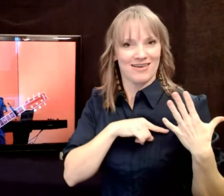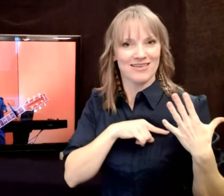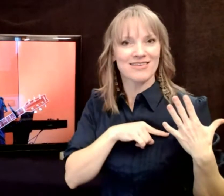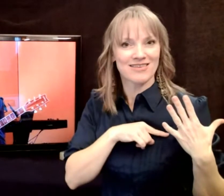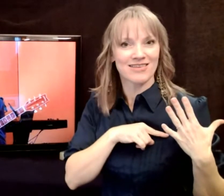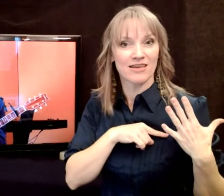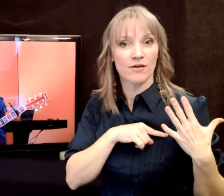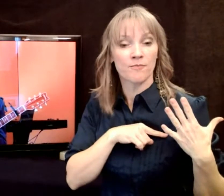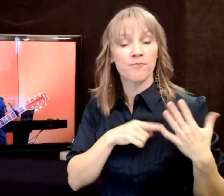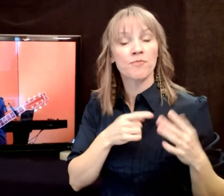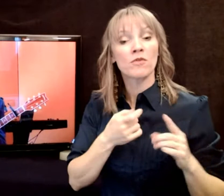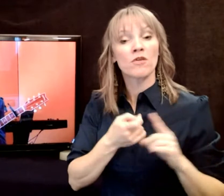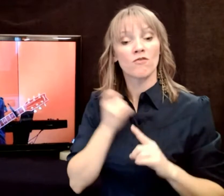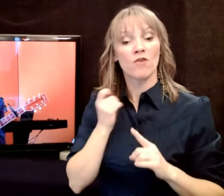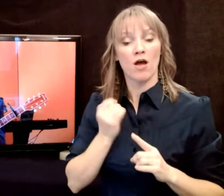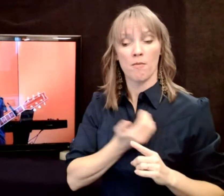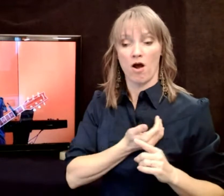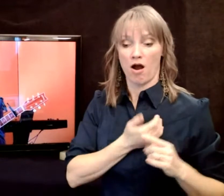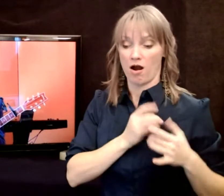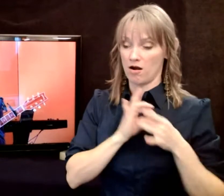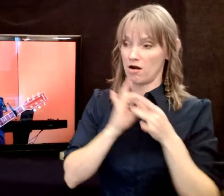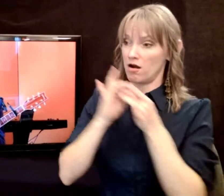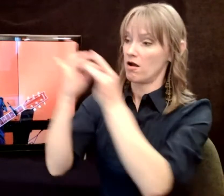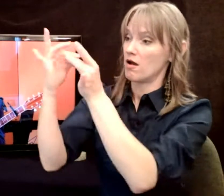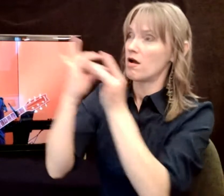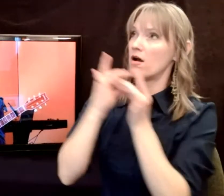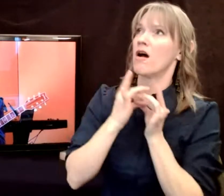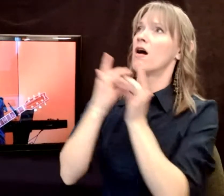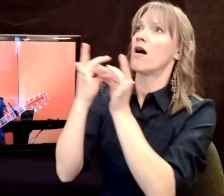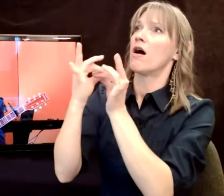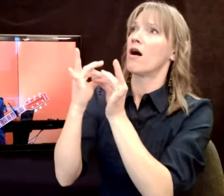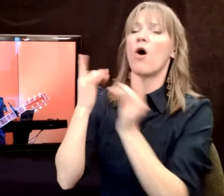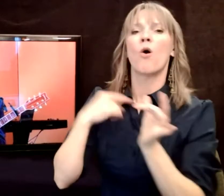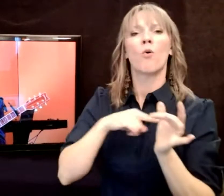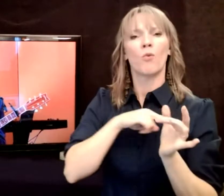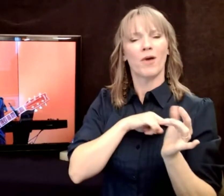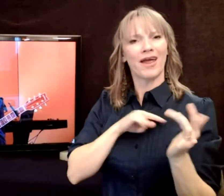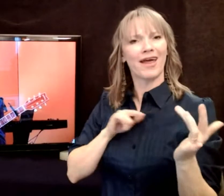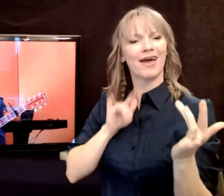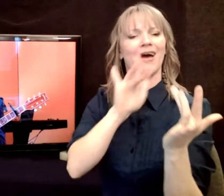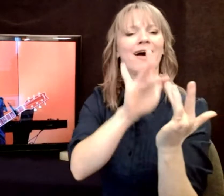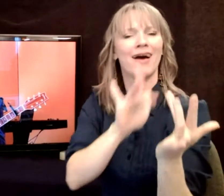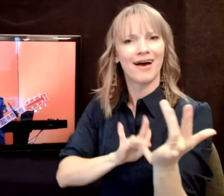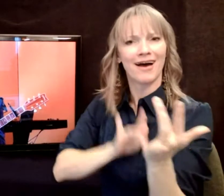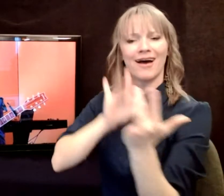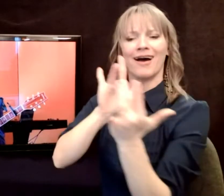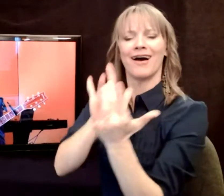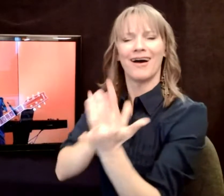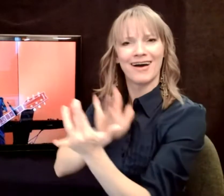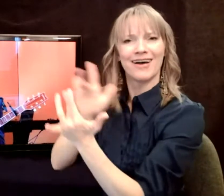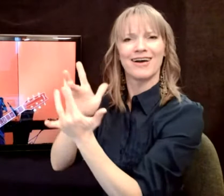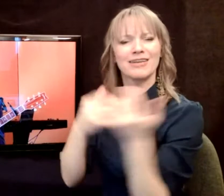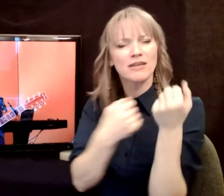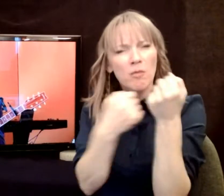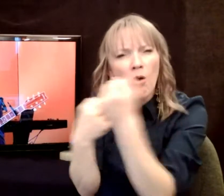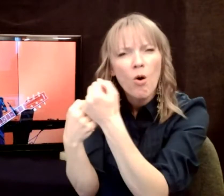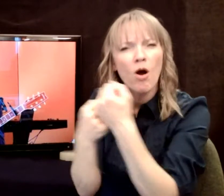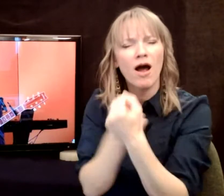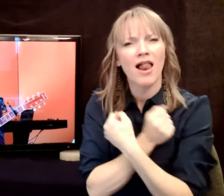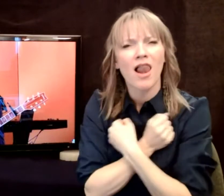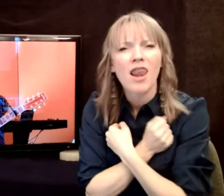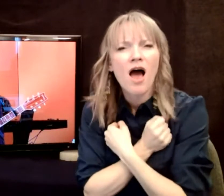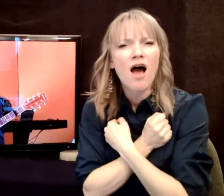From that place of connection, we reach out and support and love to all those who may be suffering this